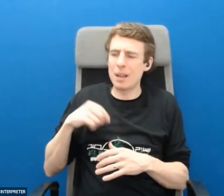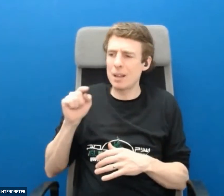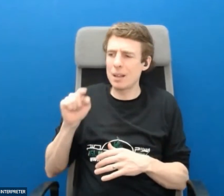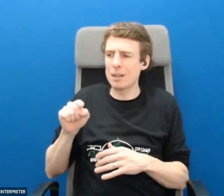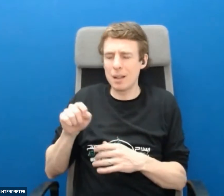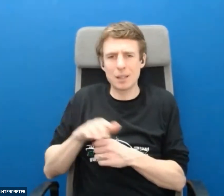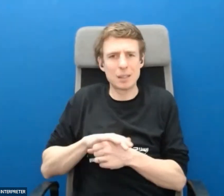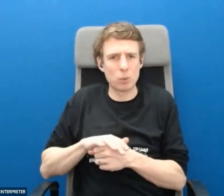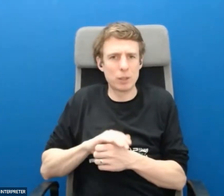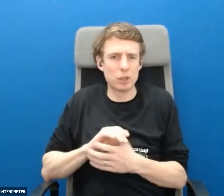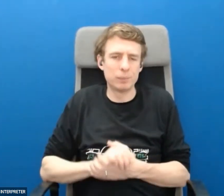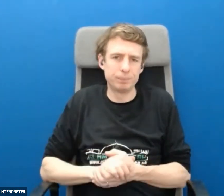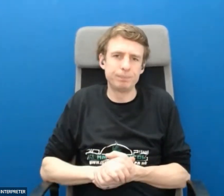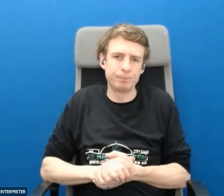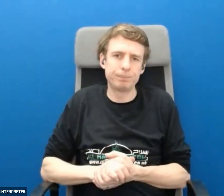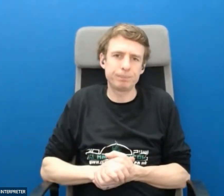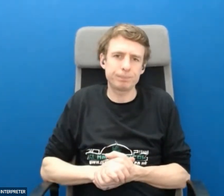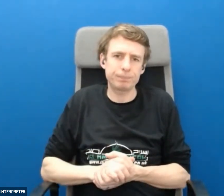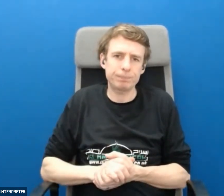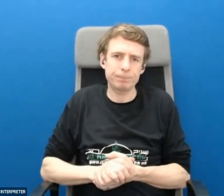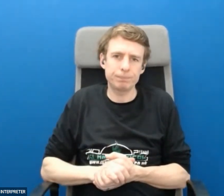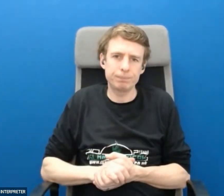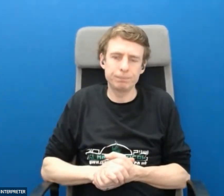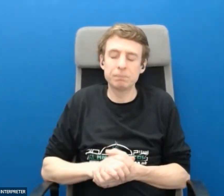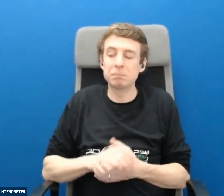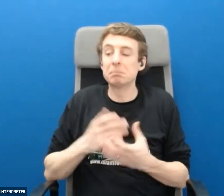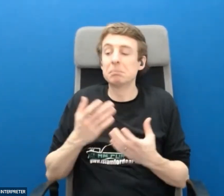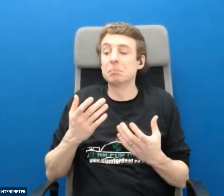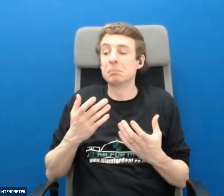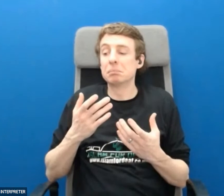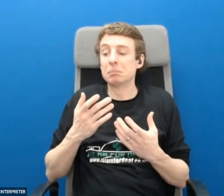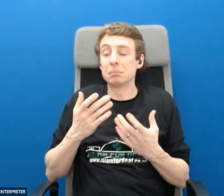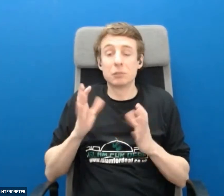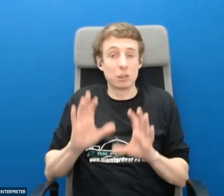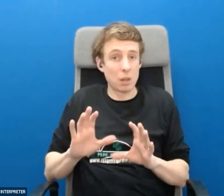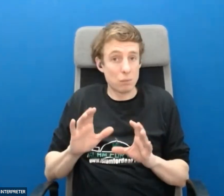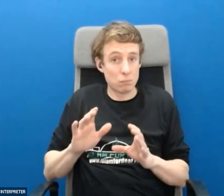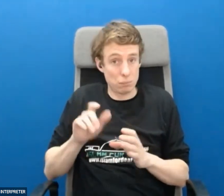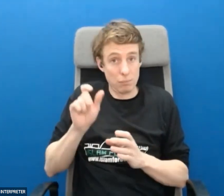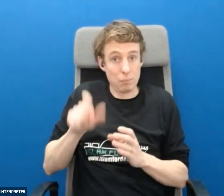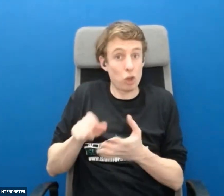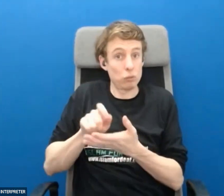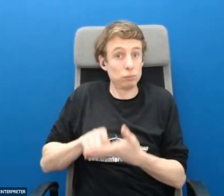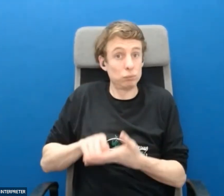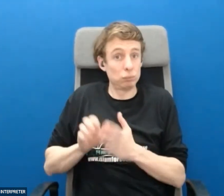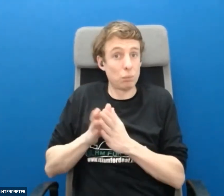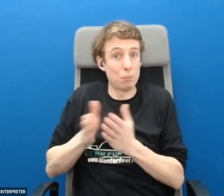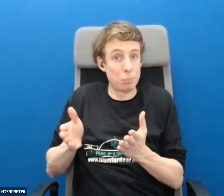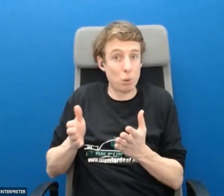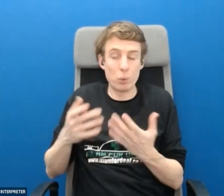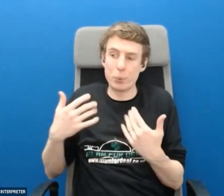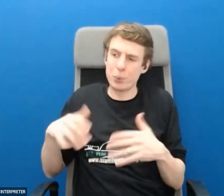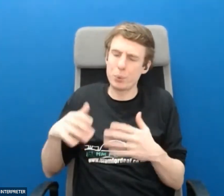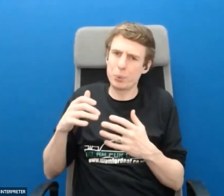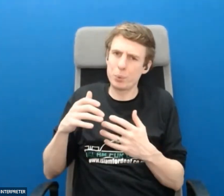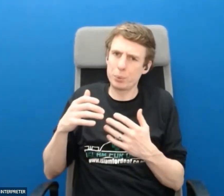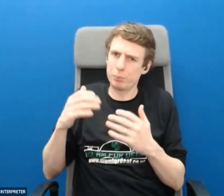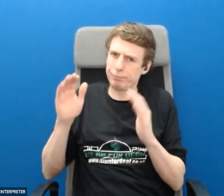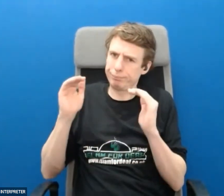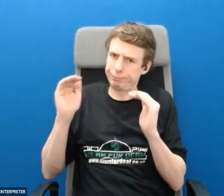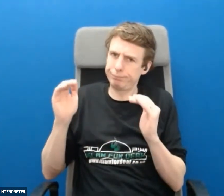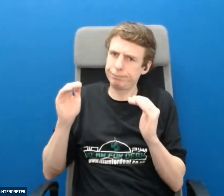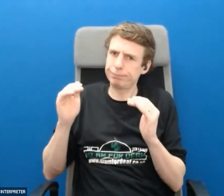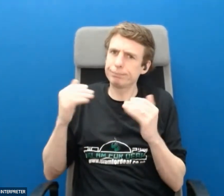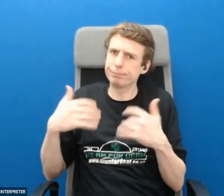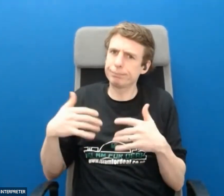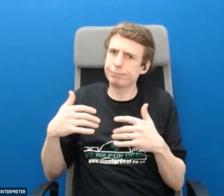station of this scholar. And now the book, the short treatise that he wrote this